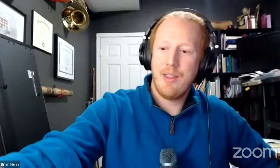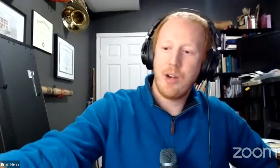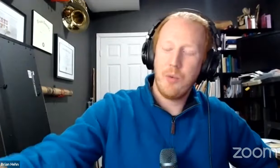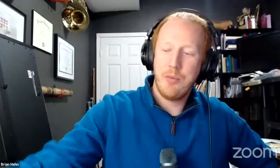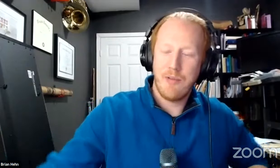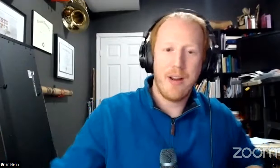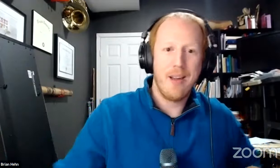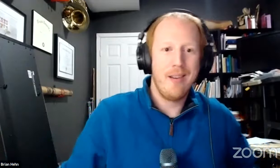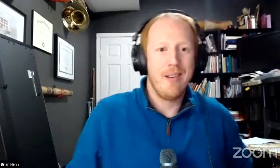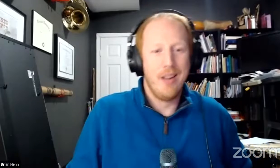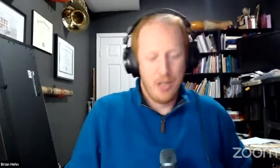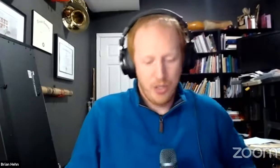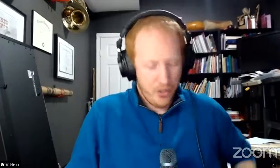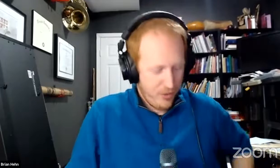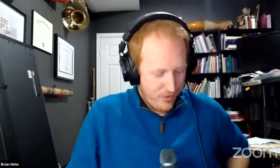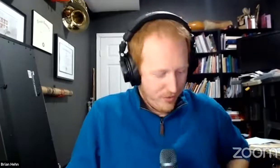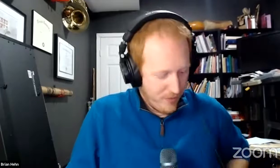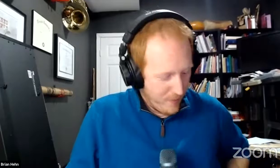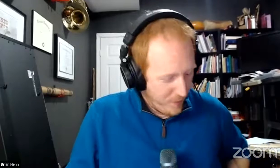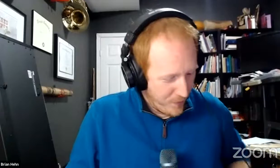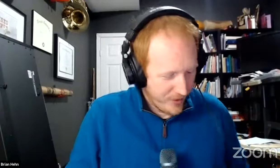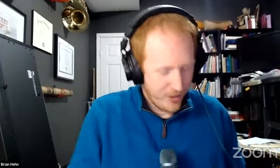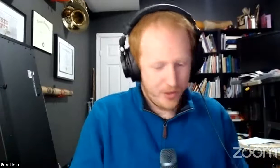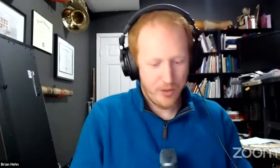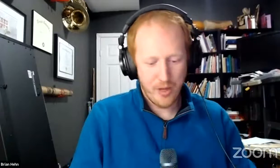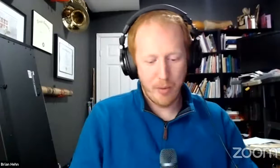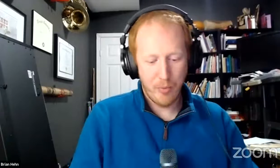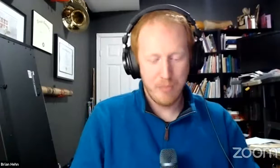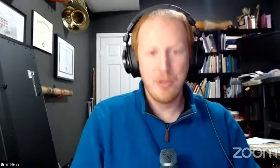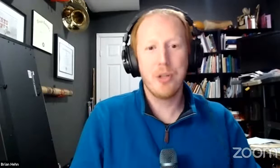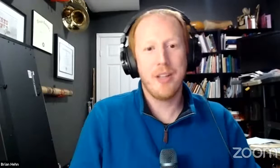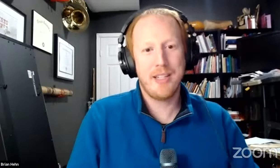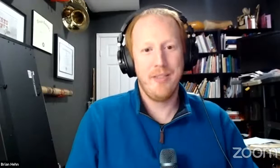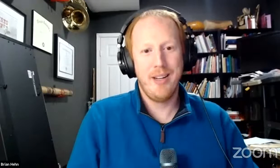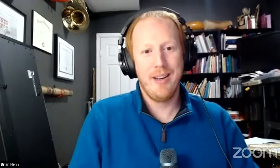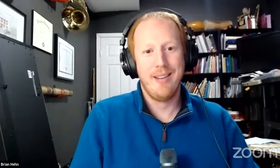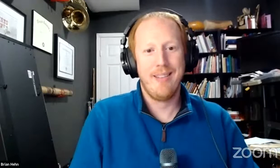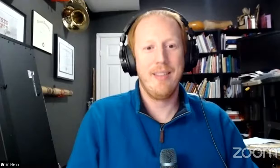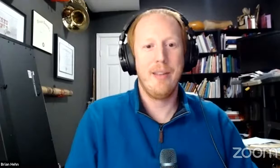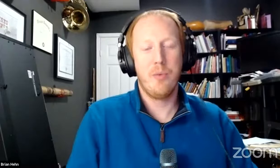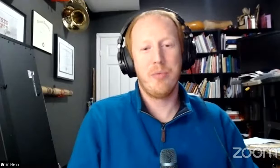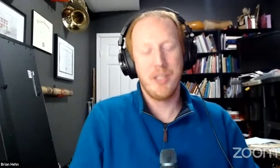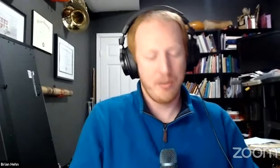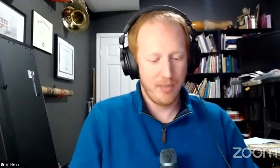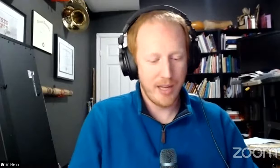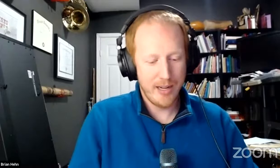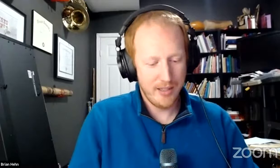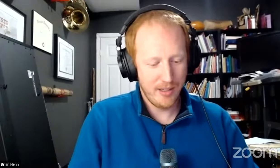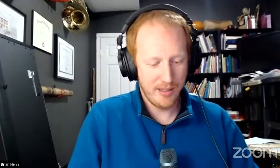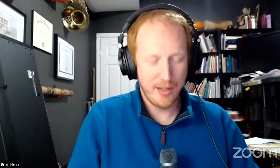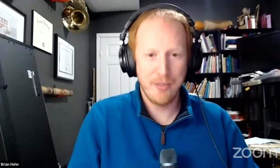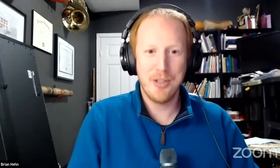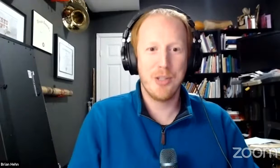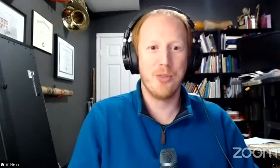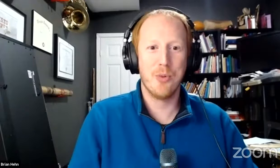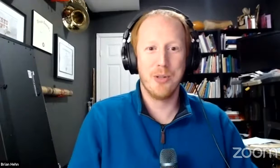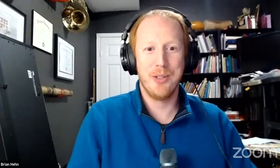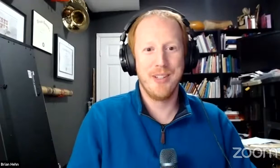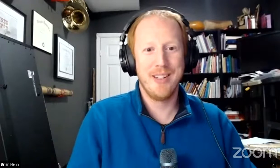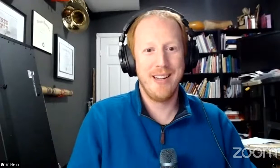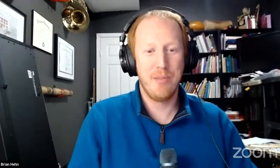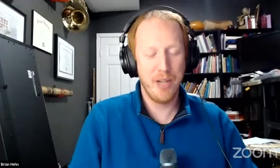I thought it would be fun to to come up with a musical activity that would bring some light and love into